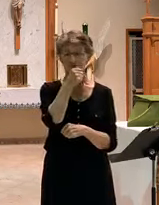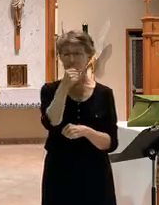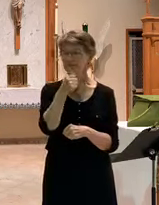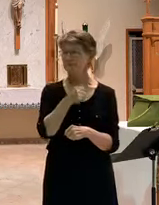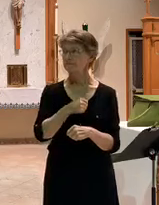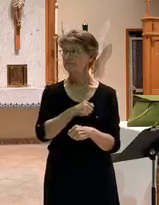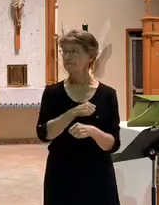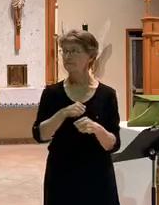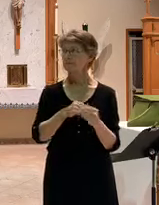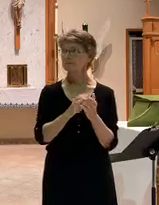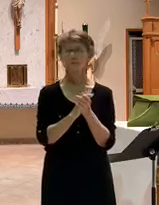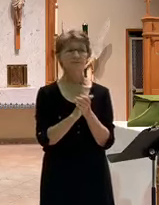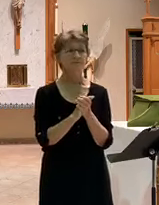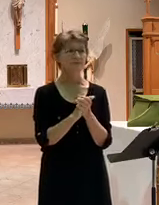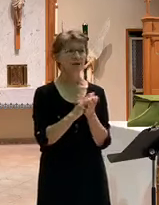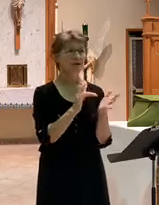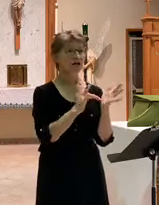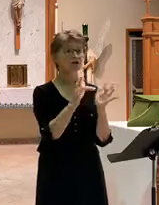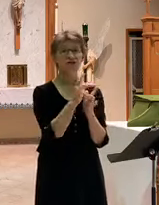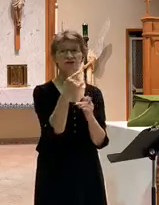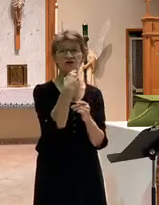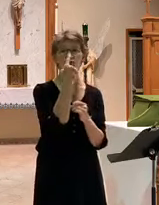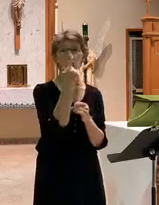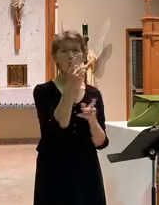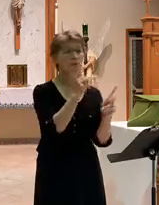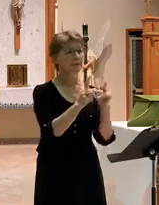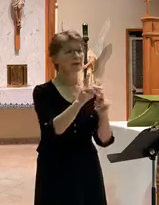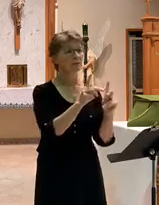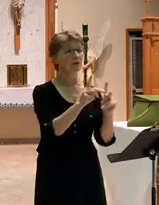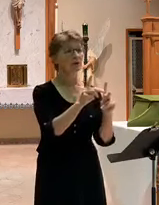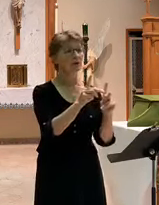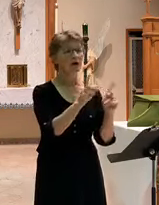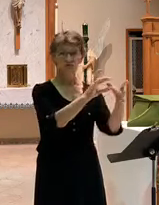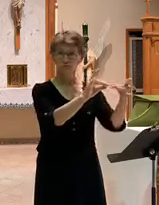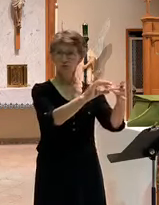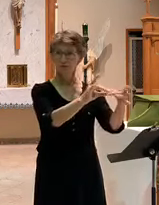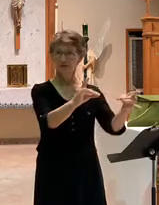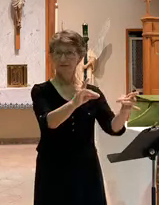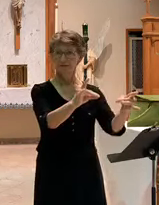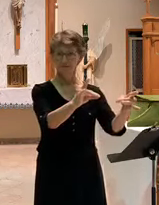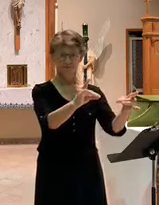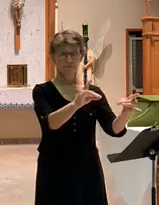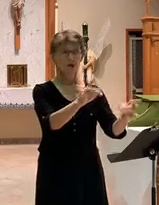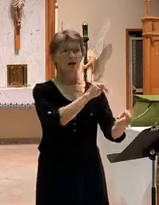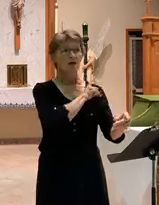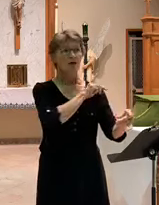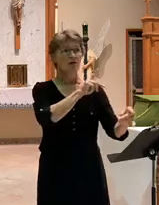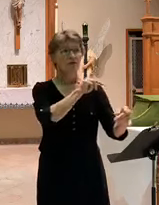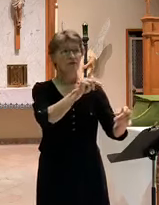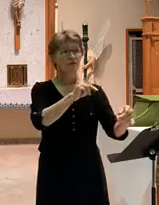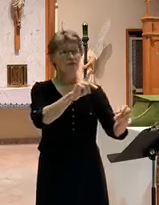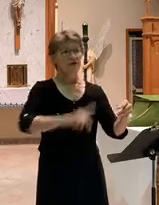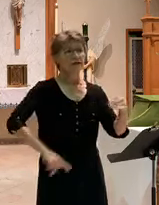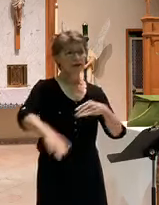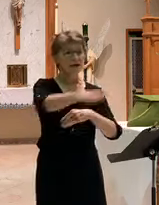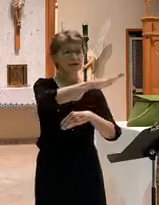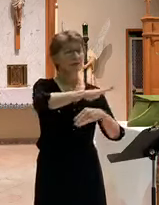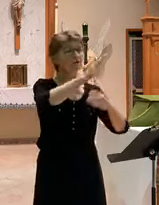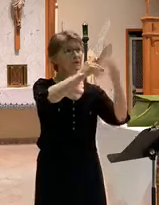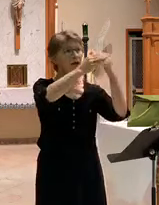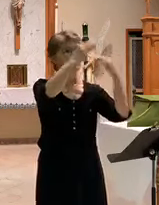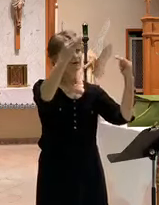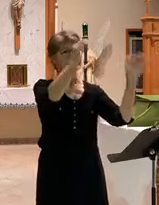Jesus proposed another parable to the crowd, saying, "The kingdom of heaven may be likened to a man who